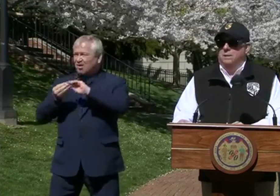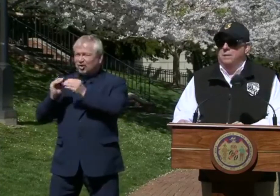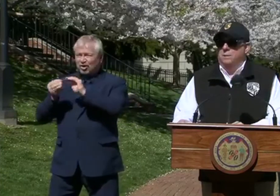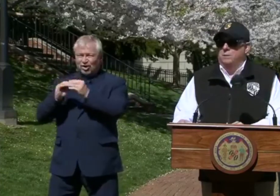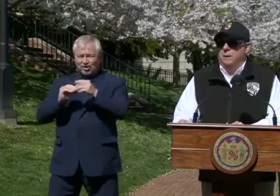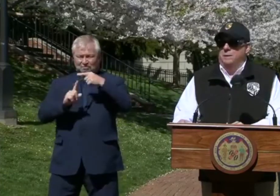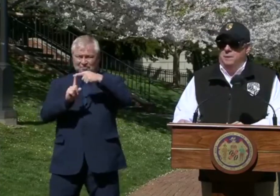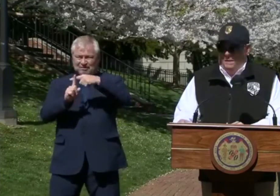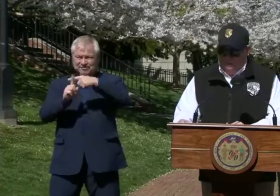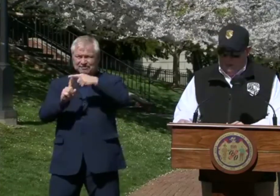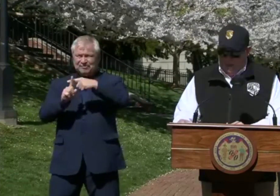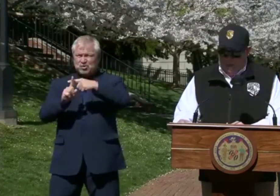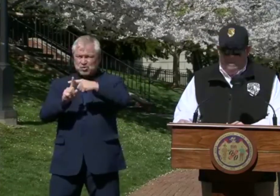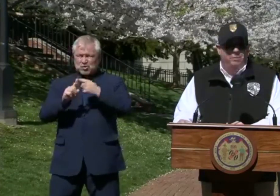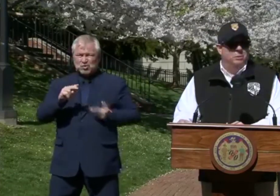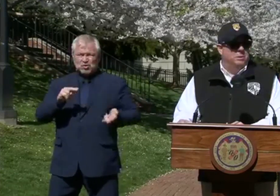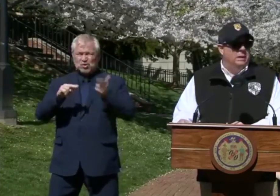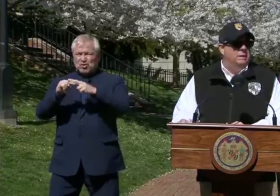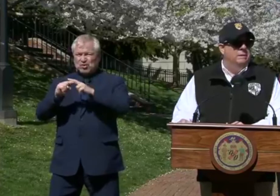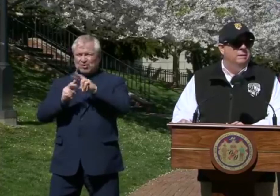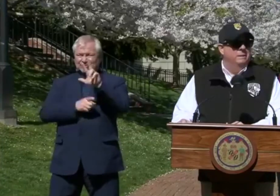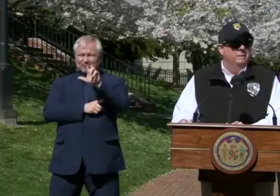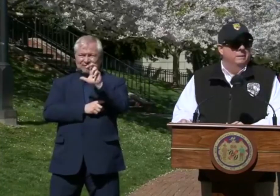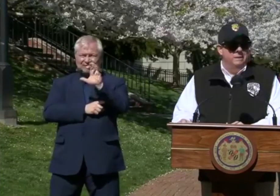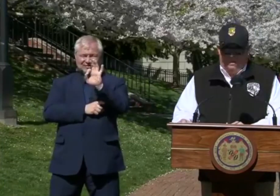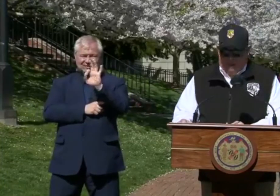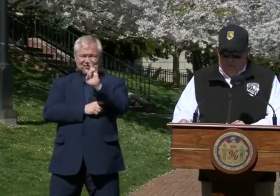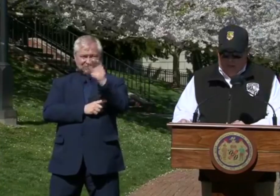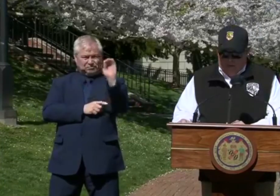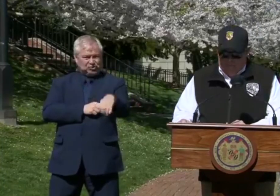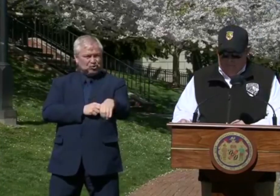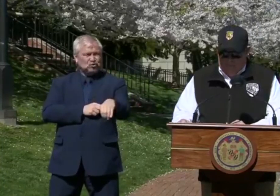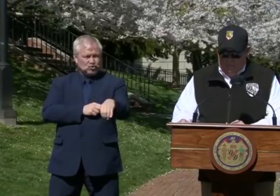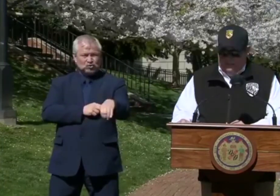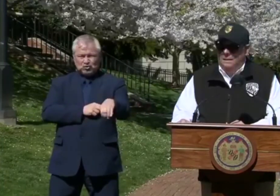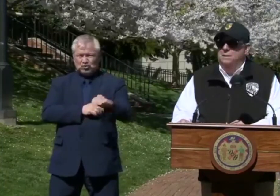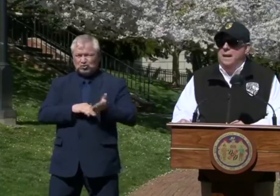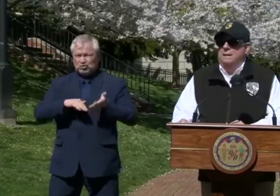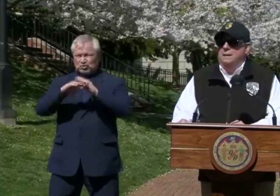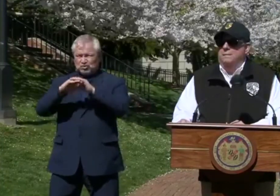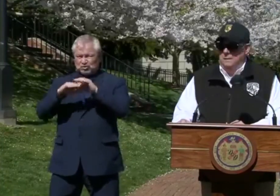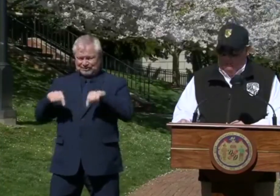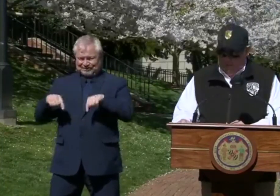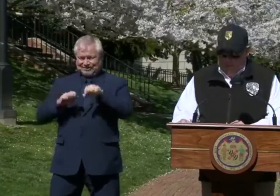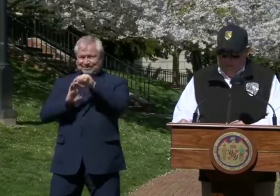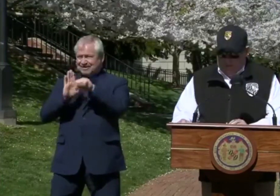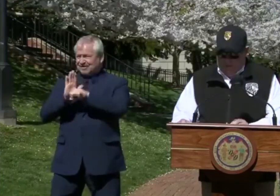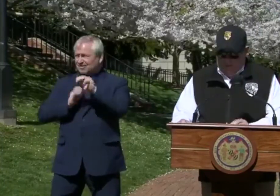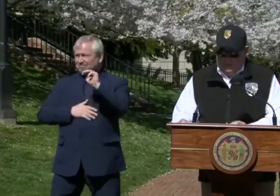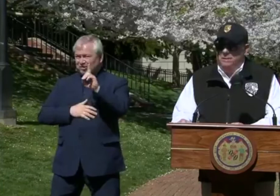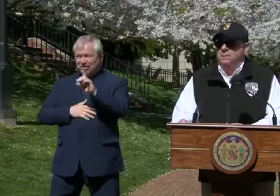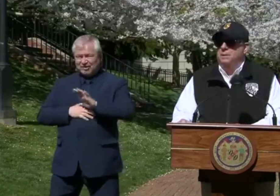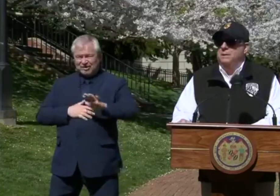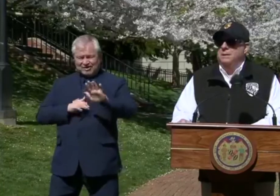has increased by 397% in the state of Maryland. And sadly, the number